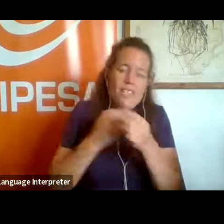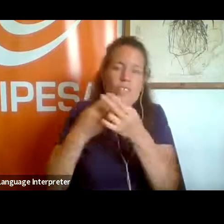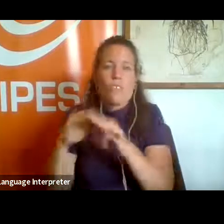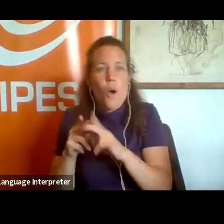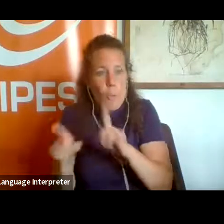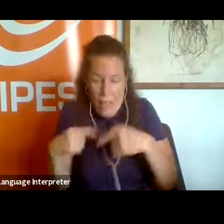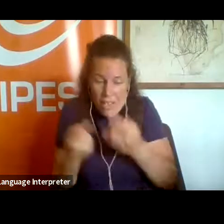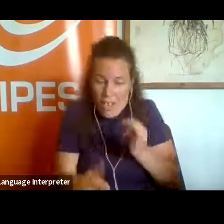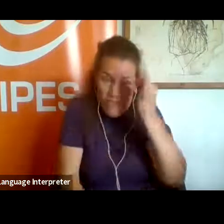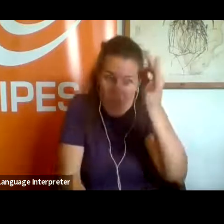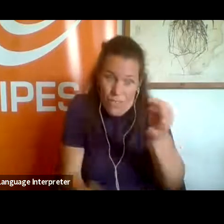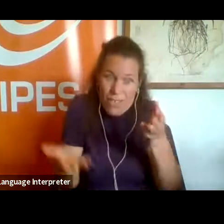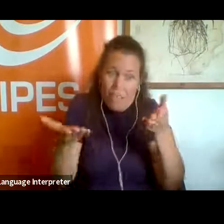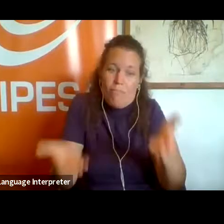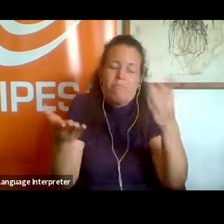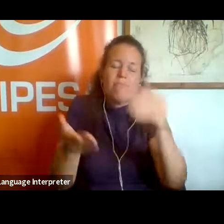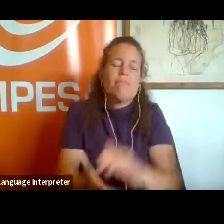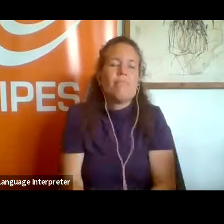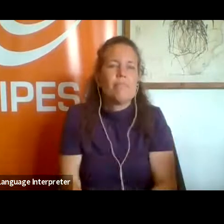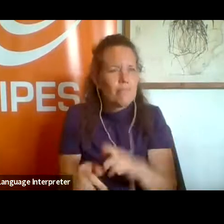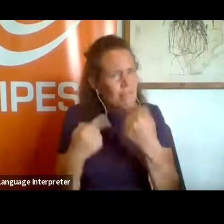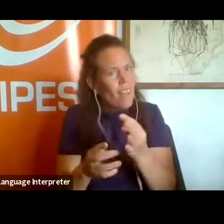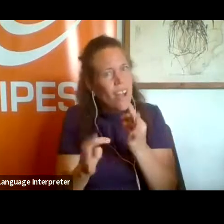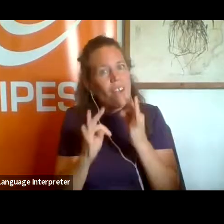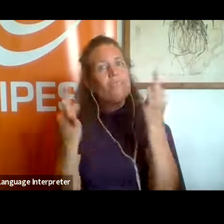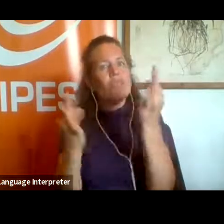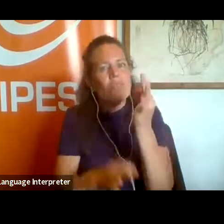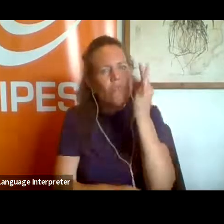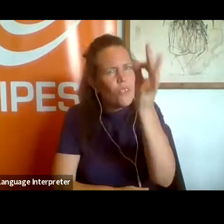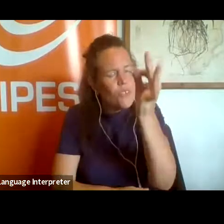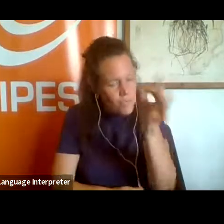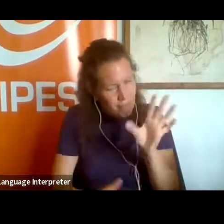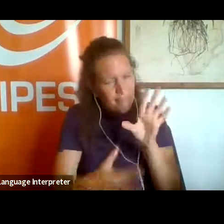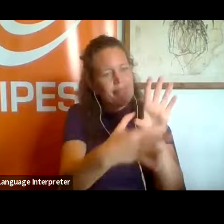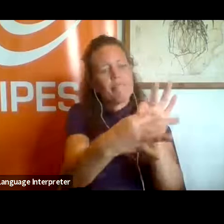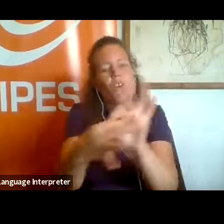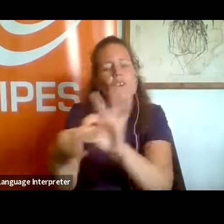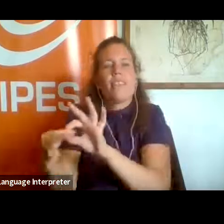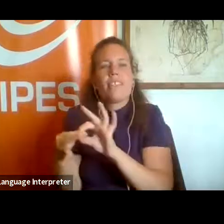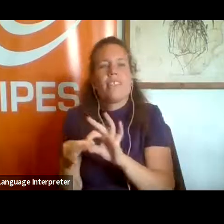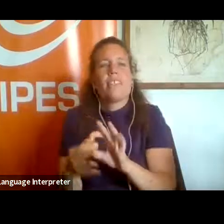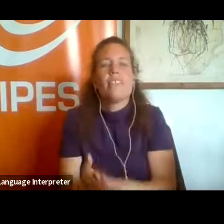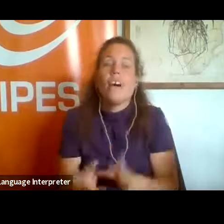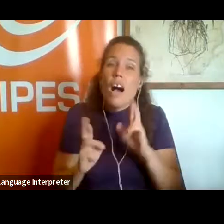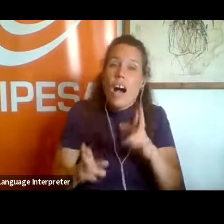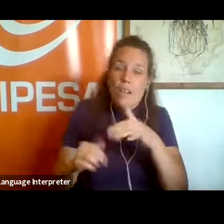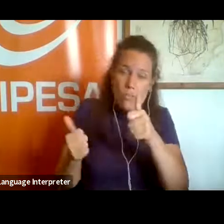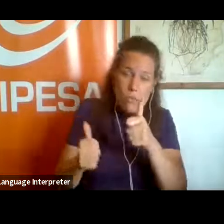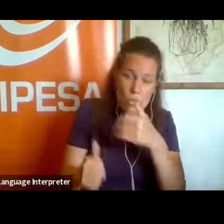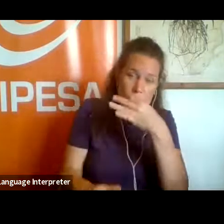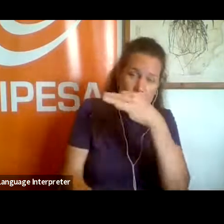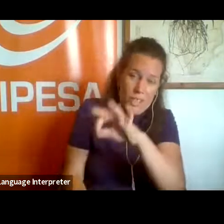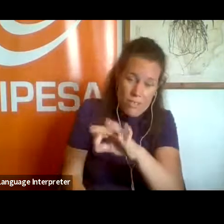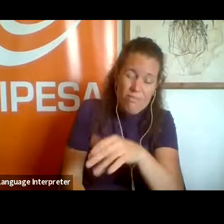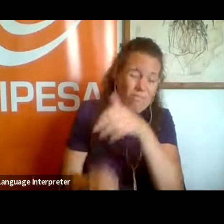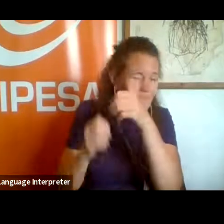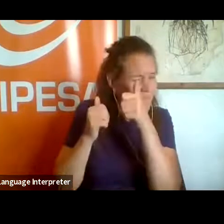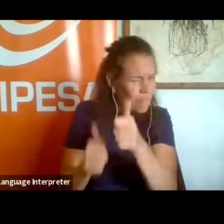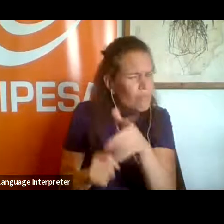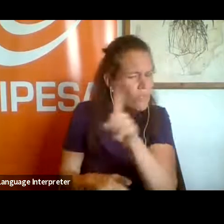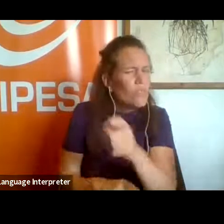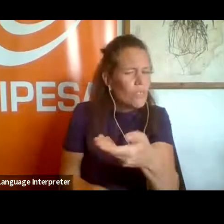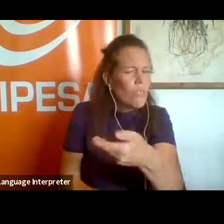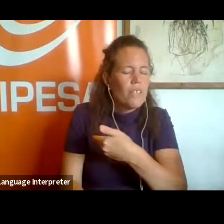future. Yeah, our future is connected. I hope that answers your question. Thank you. It was a really good